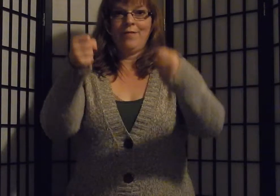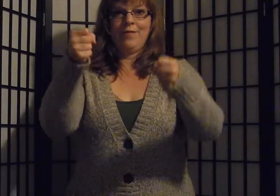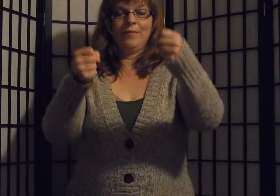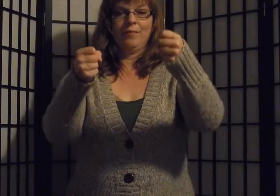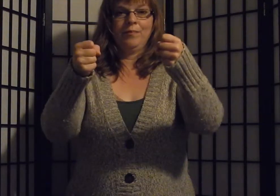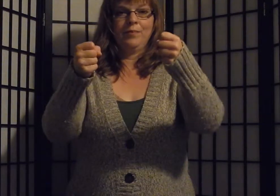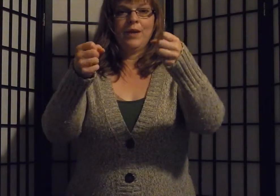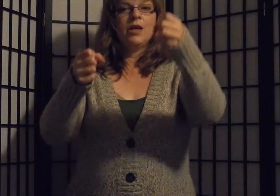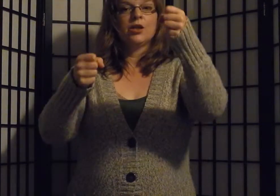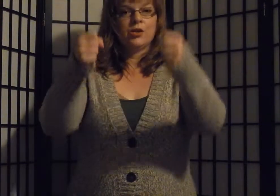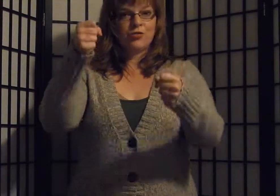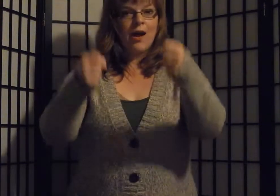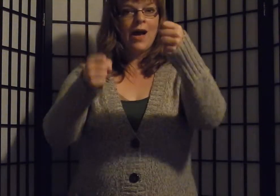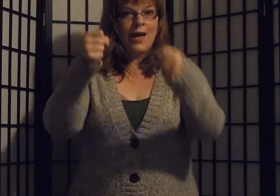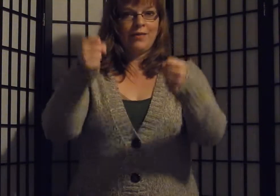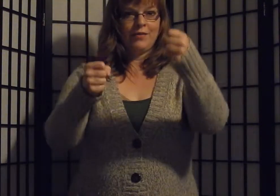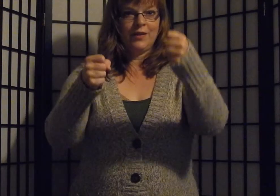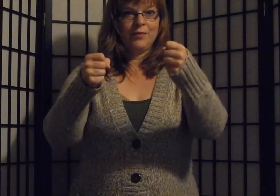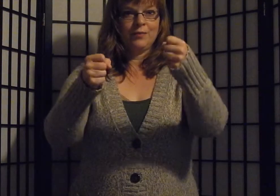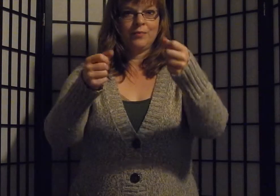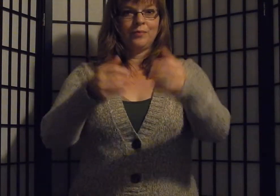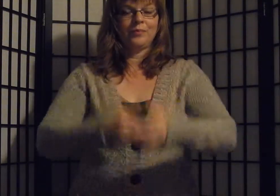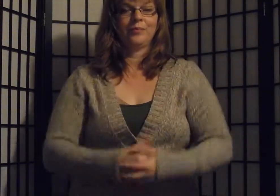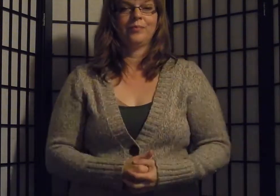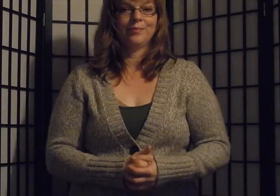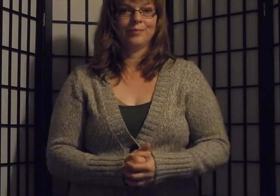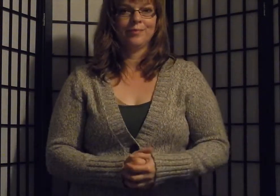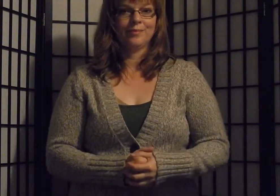Drive, drive.